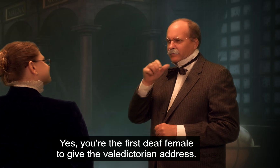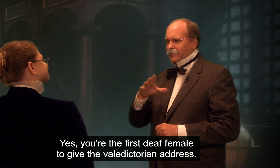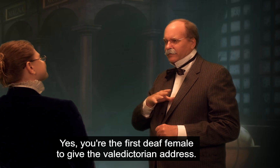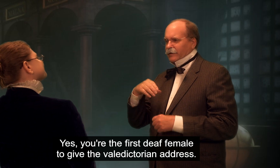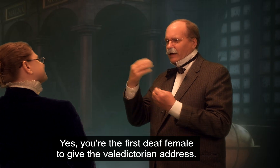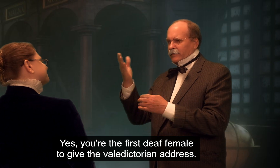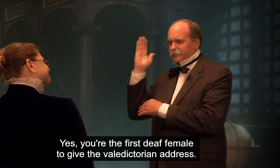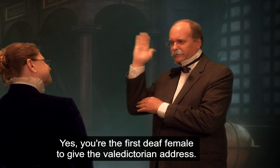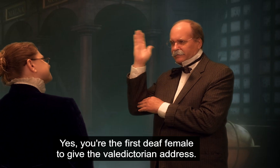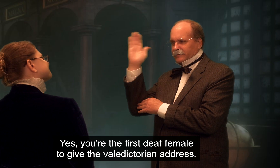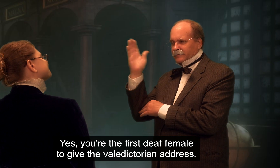female to give the valedictorian address.